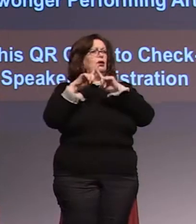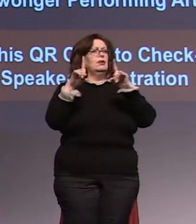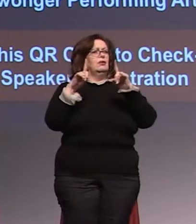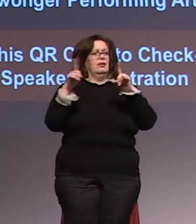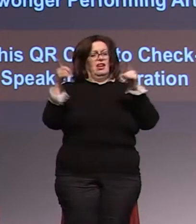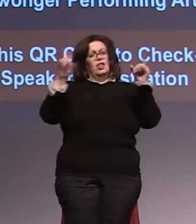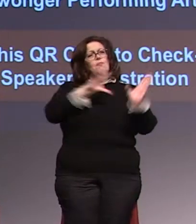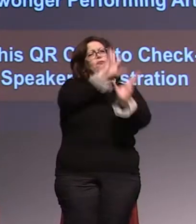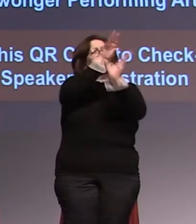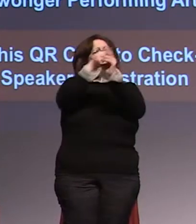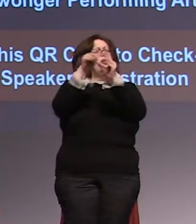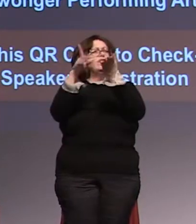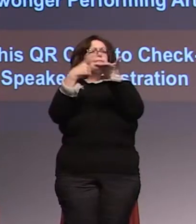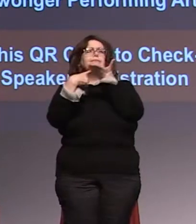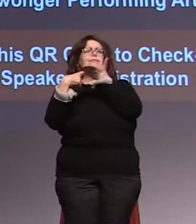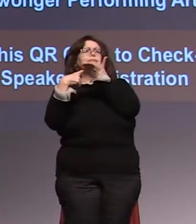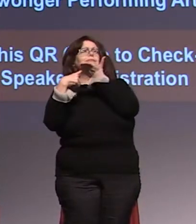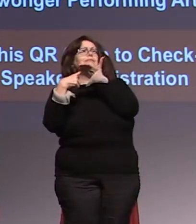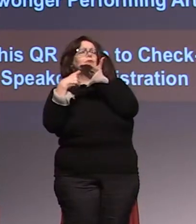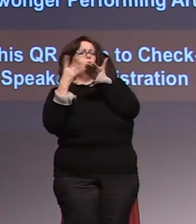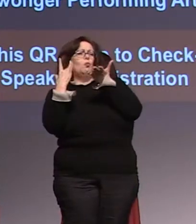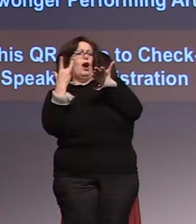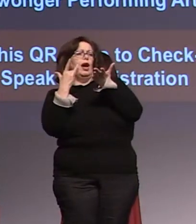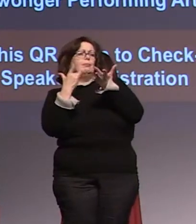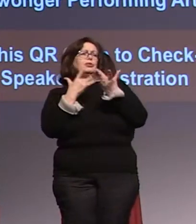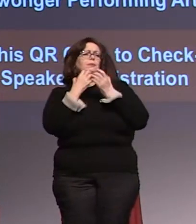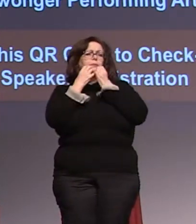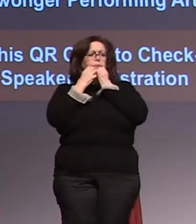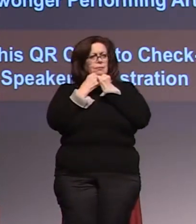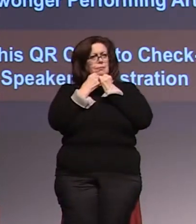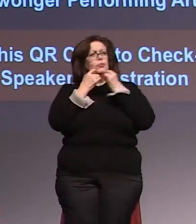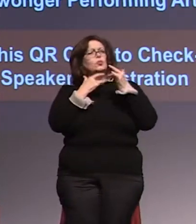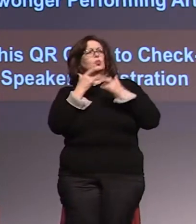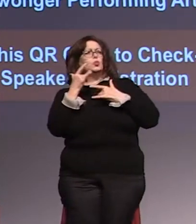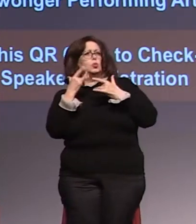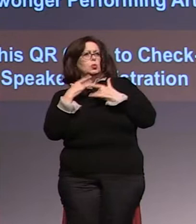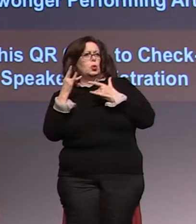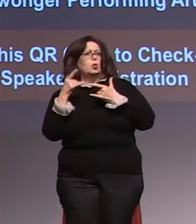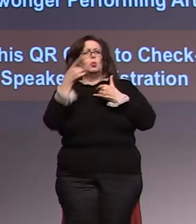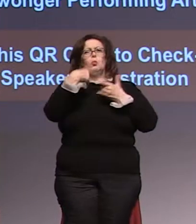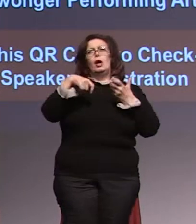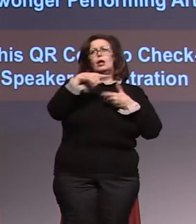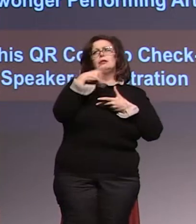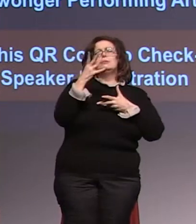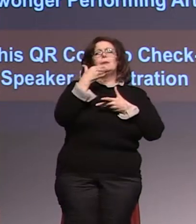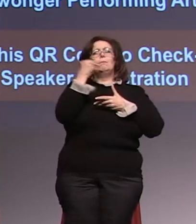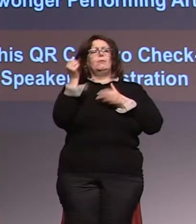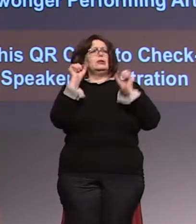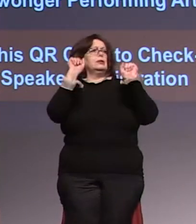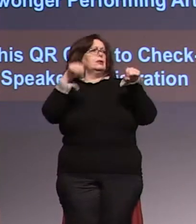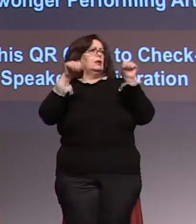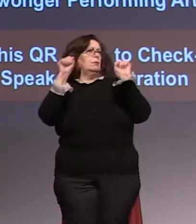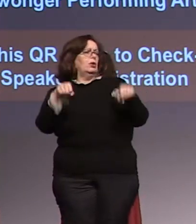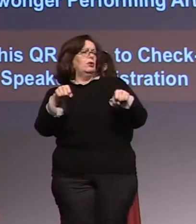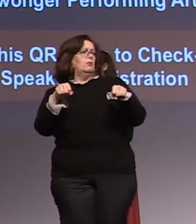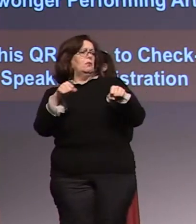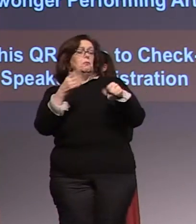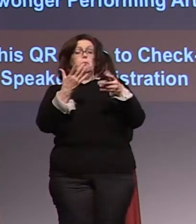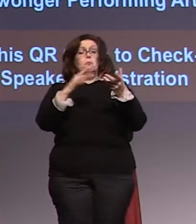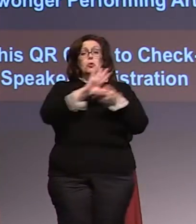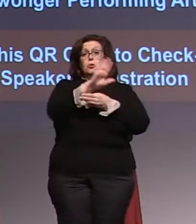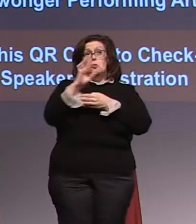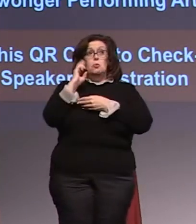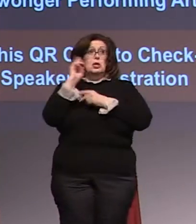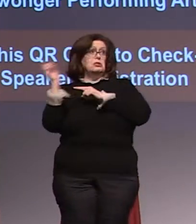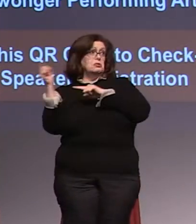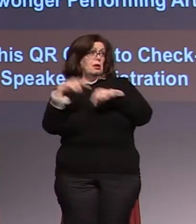care about our state and they want to see it be the best it can possibly be. So for whatever reason you are in